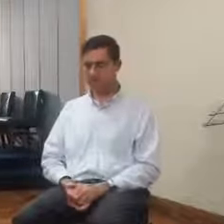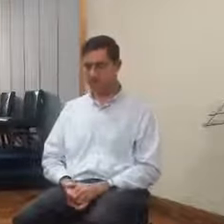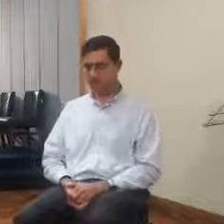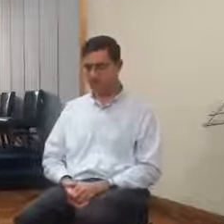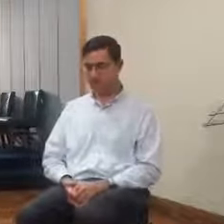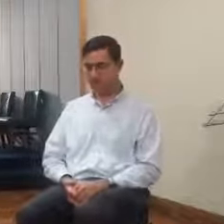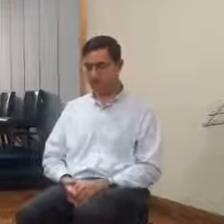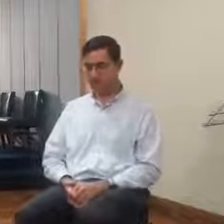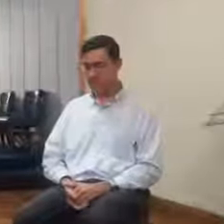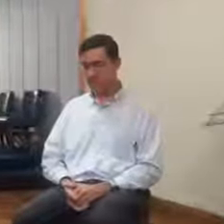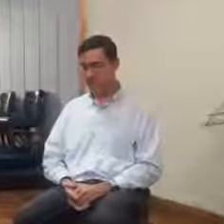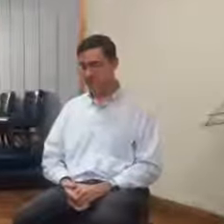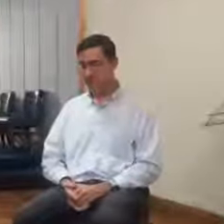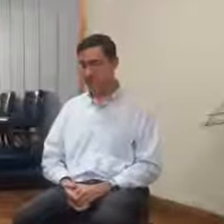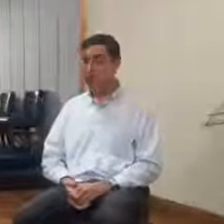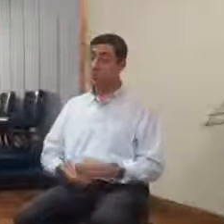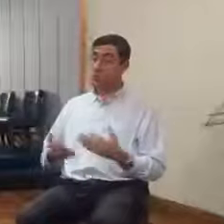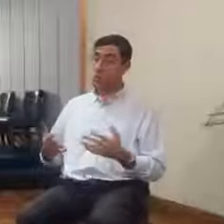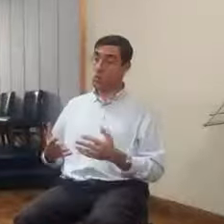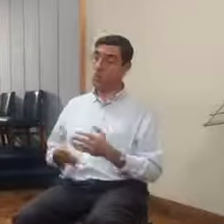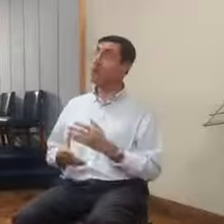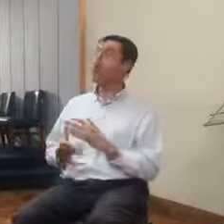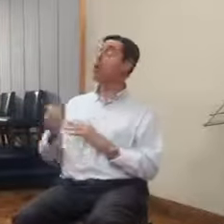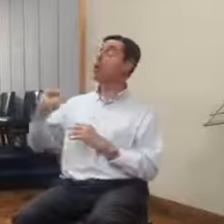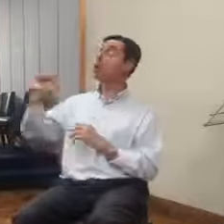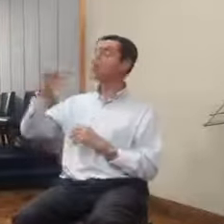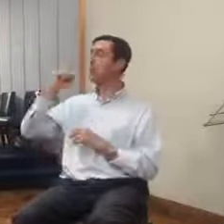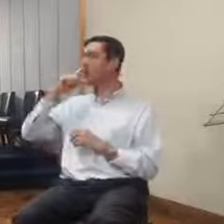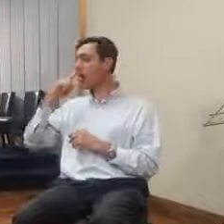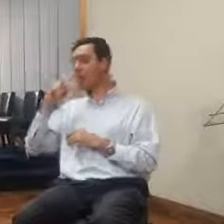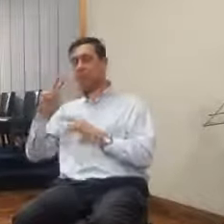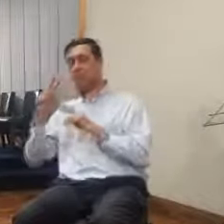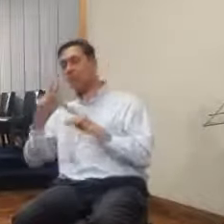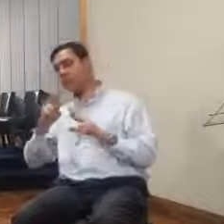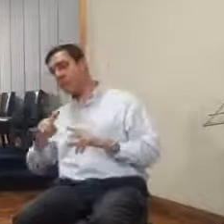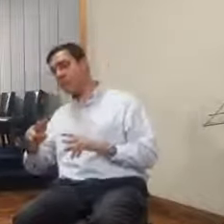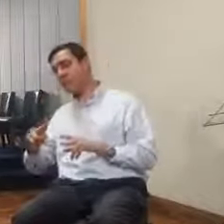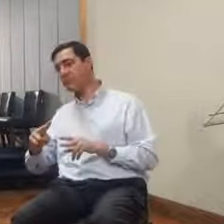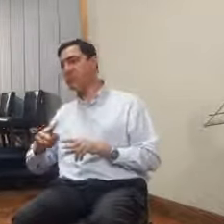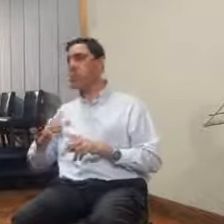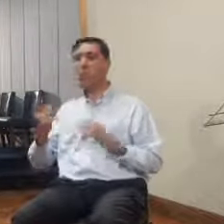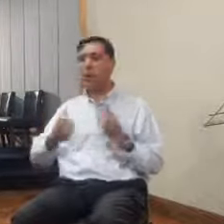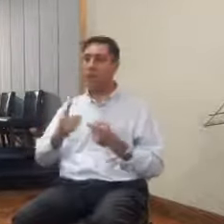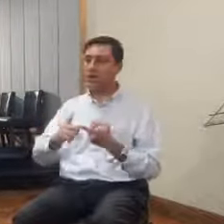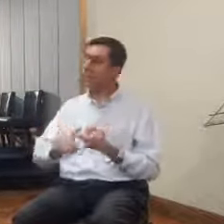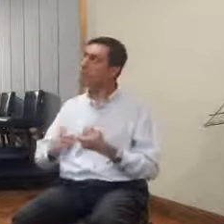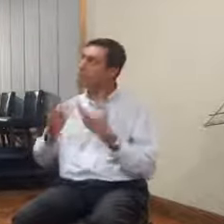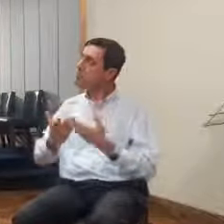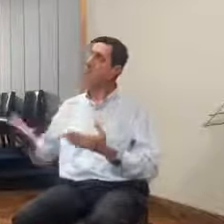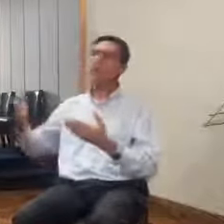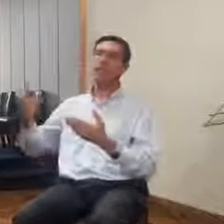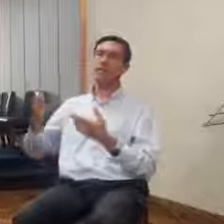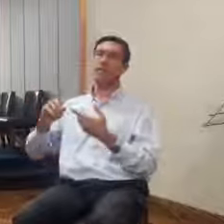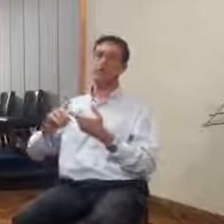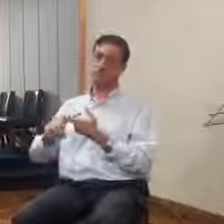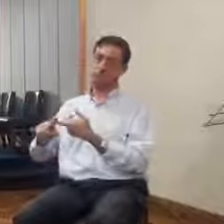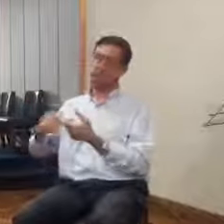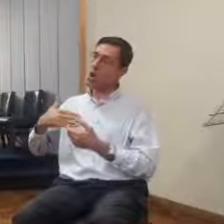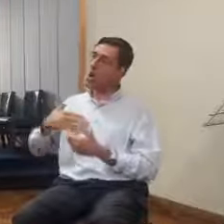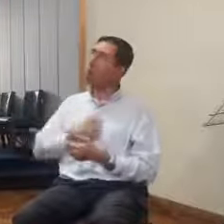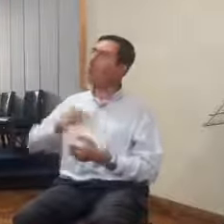The eye of the Lord is upon them that fear him, upon them that hope in his mercy. Fear and hope, if